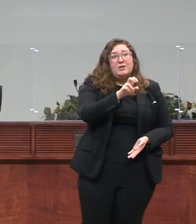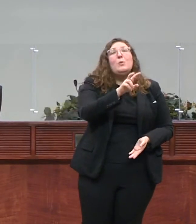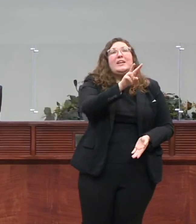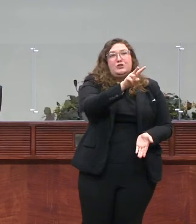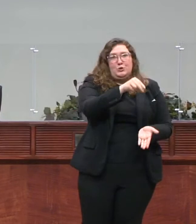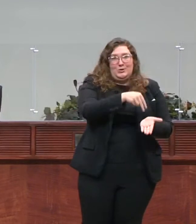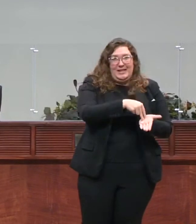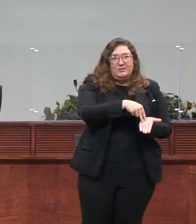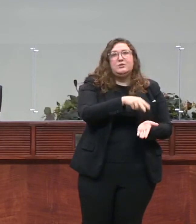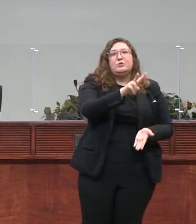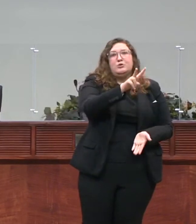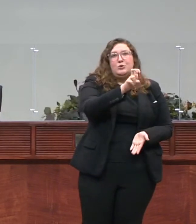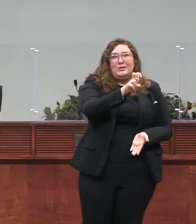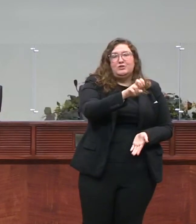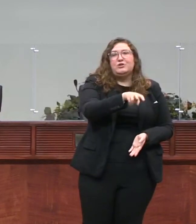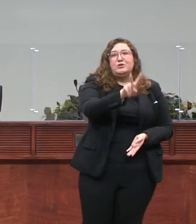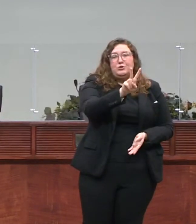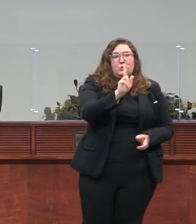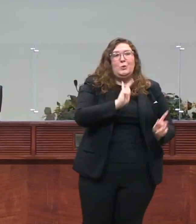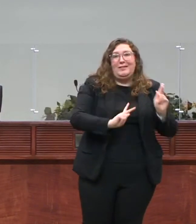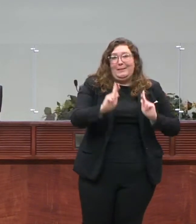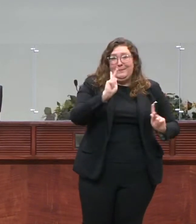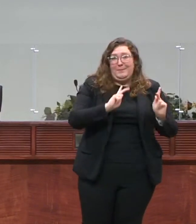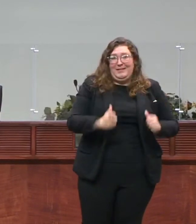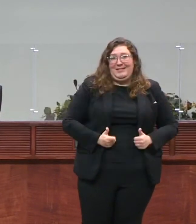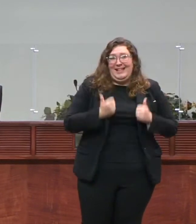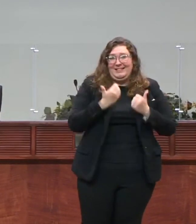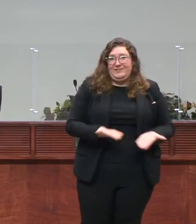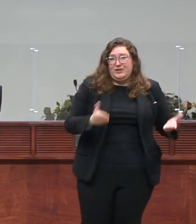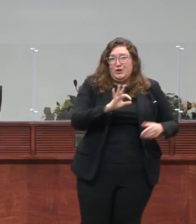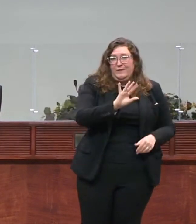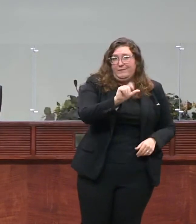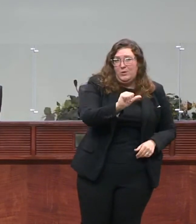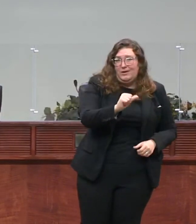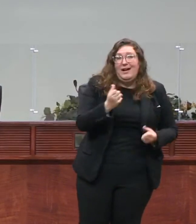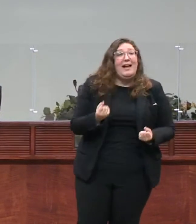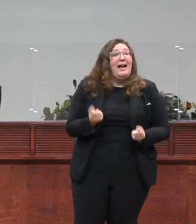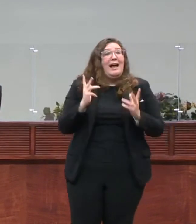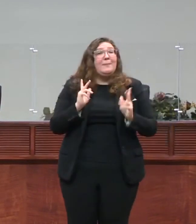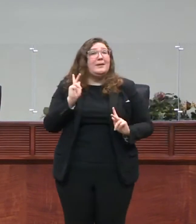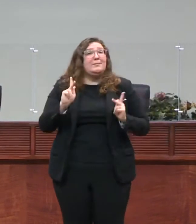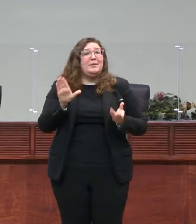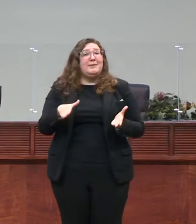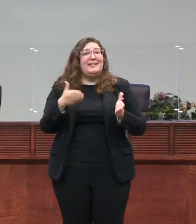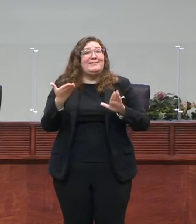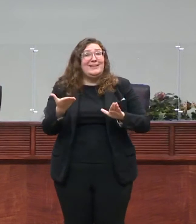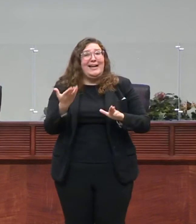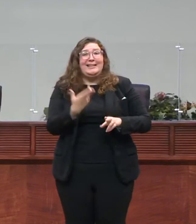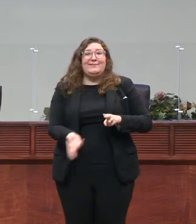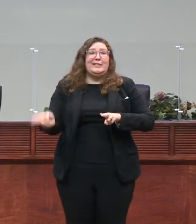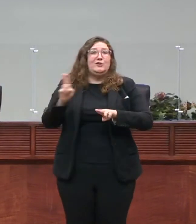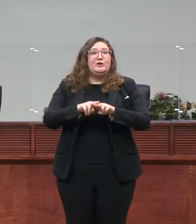892 were residents of Florida. And the number of deaths has risen to